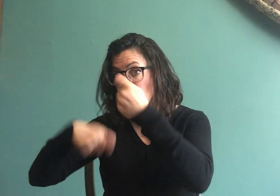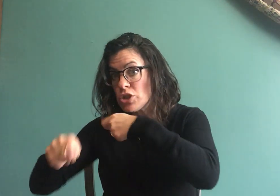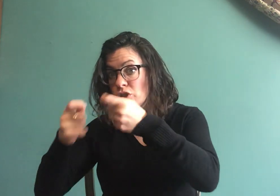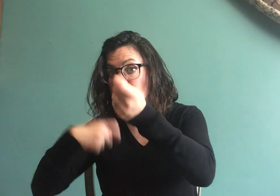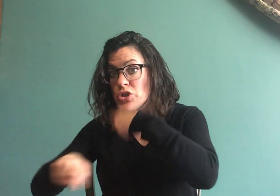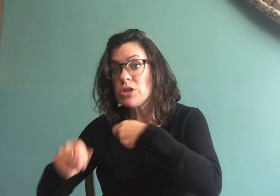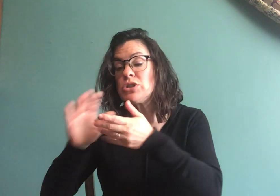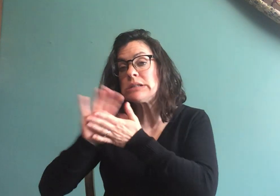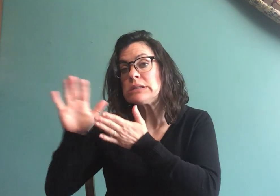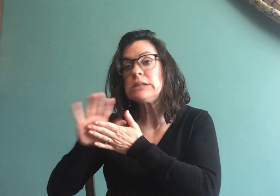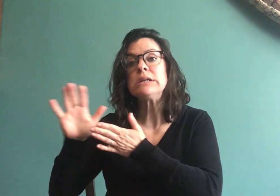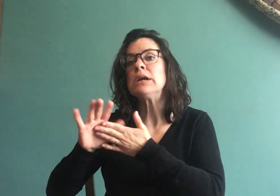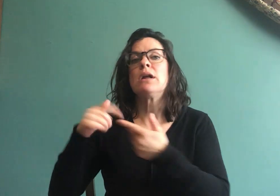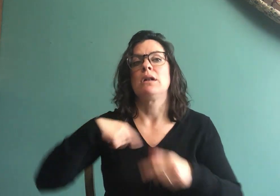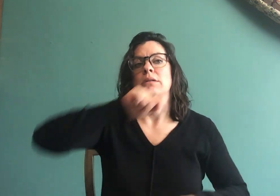I got my bag right here.